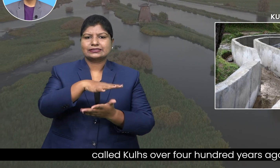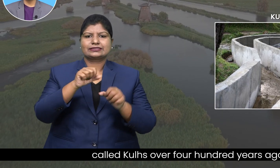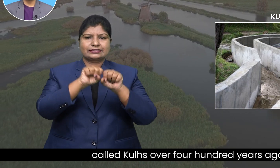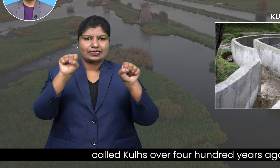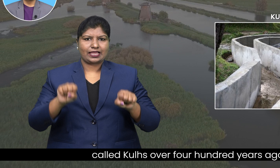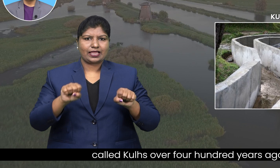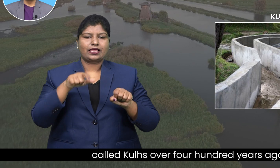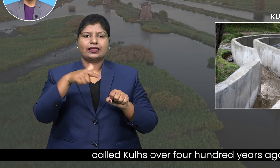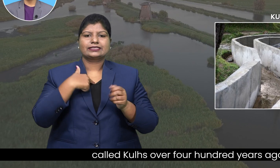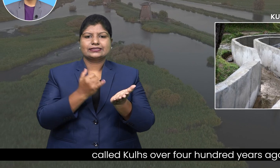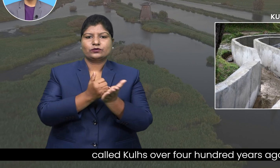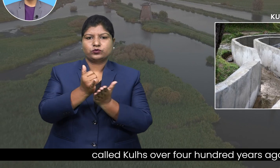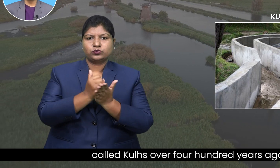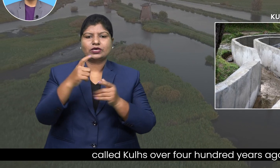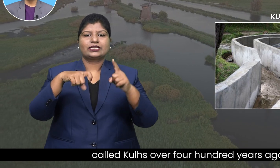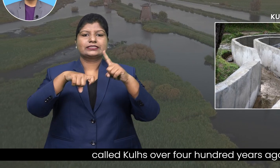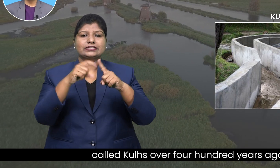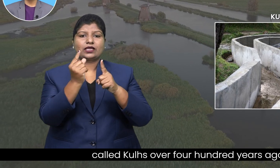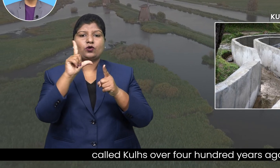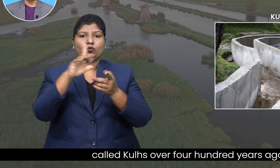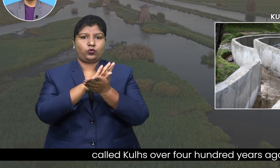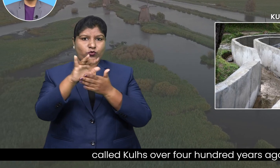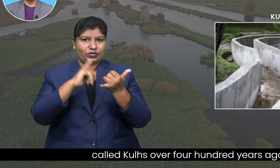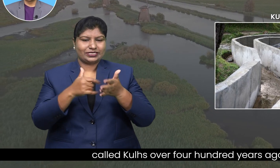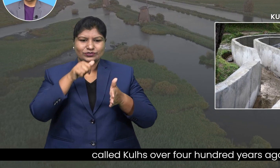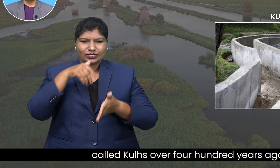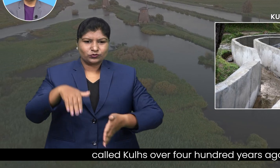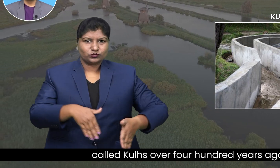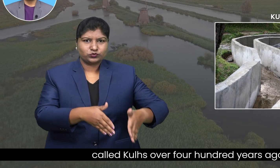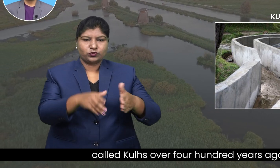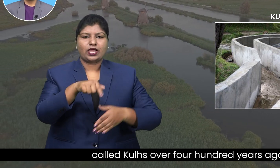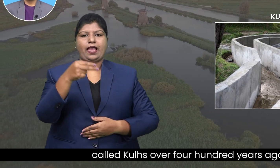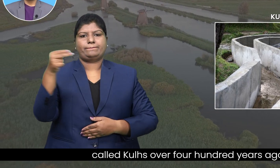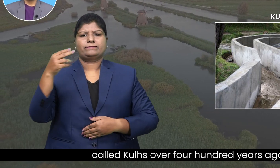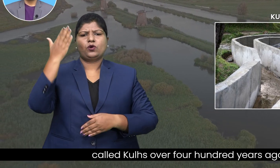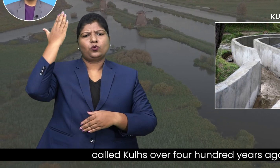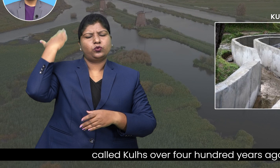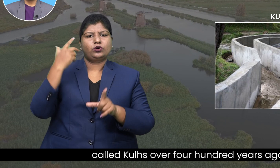called kuls over 400 years ago.